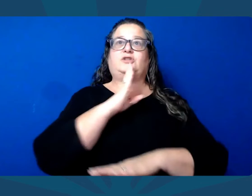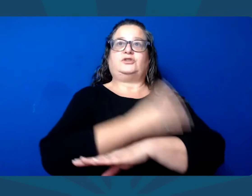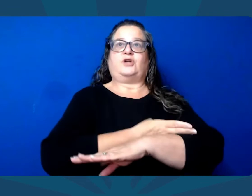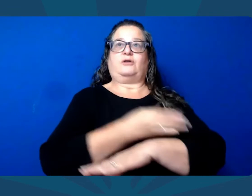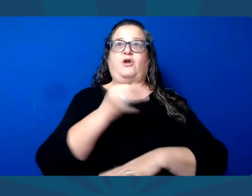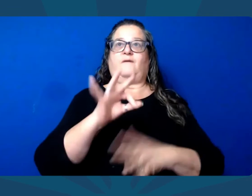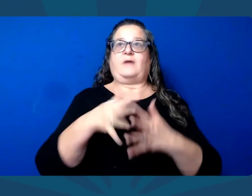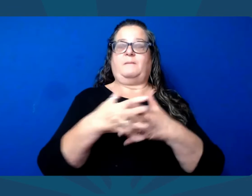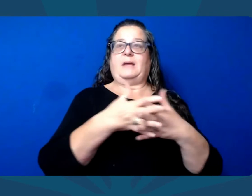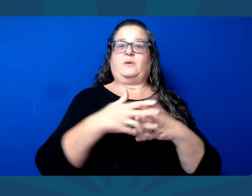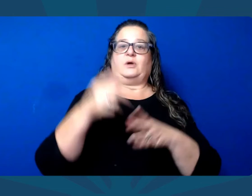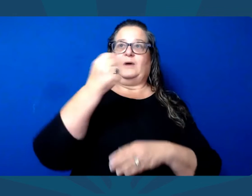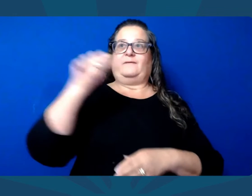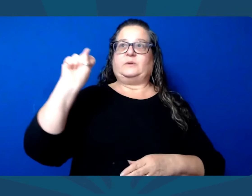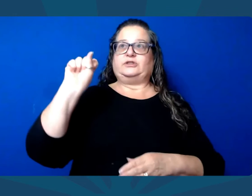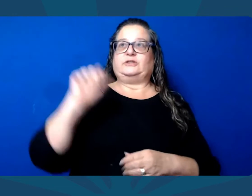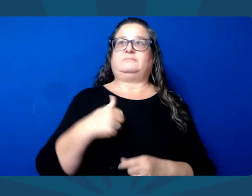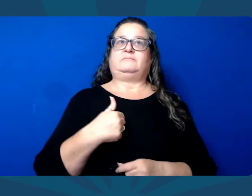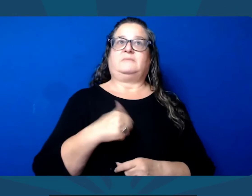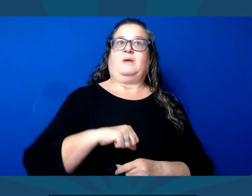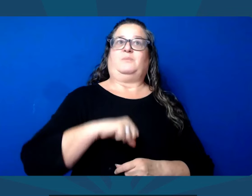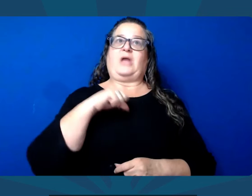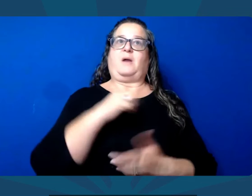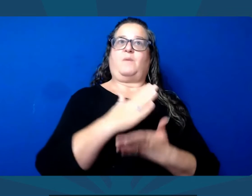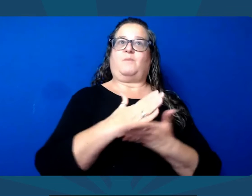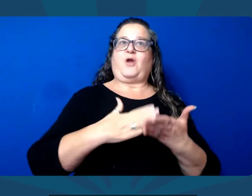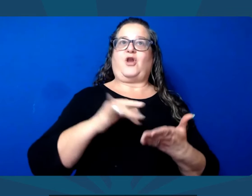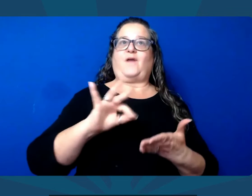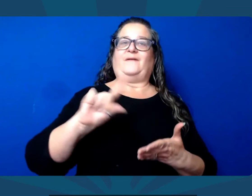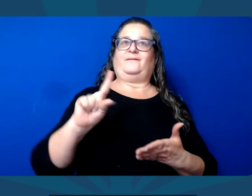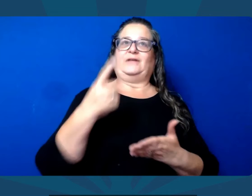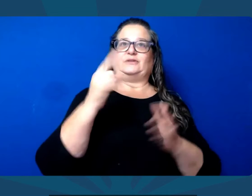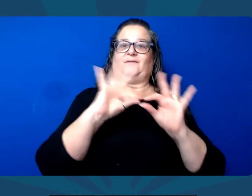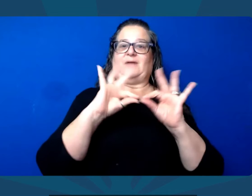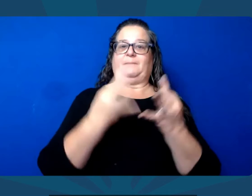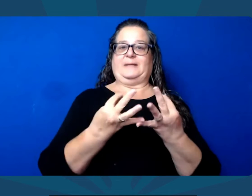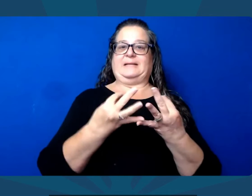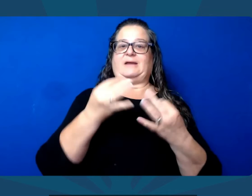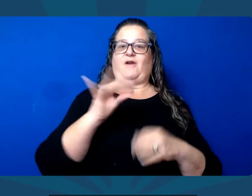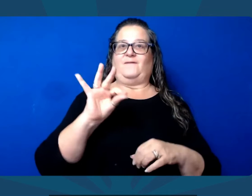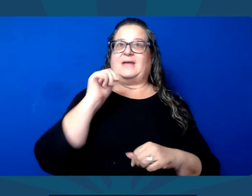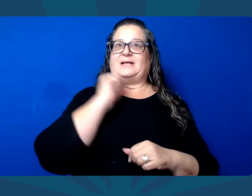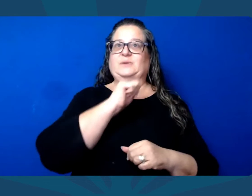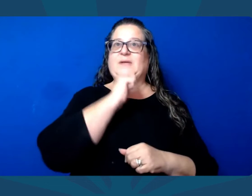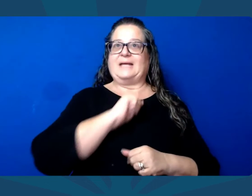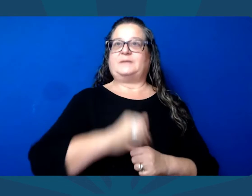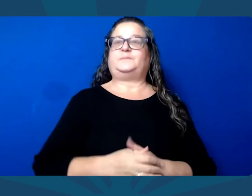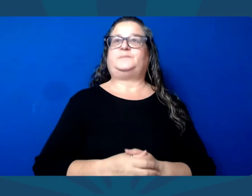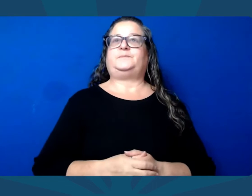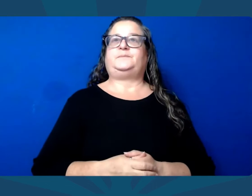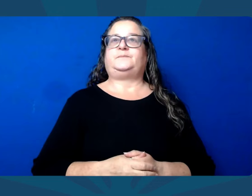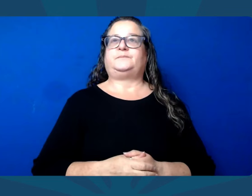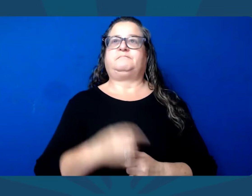Joanne is a 4th-generation Arizonan, daughter of the American Revolution and a proud part of the